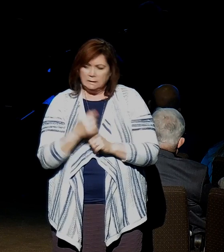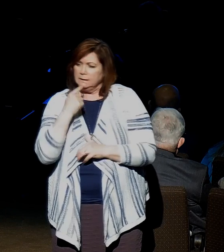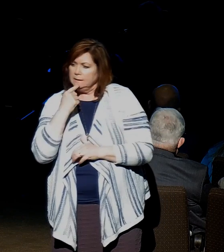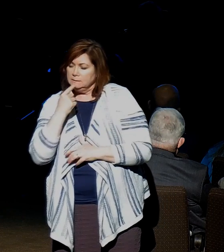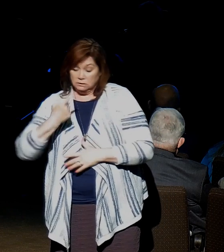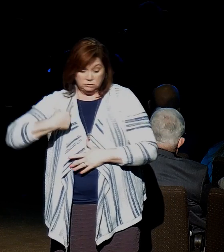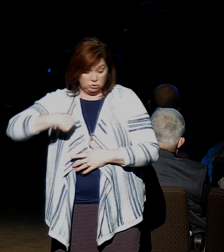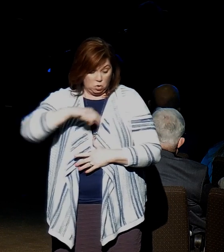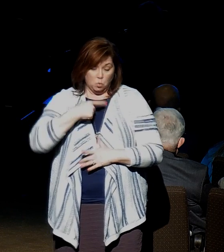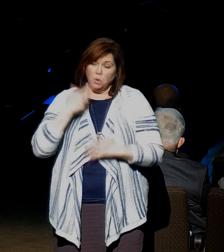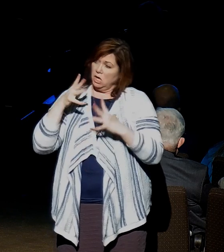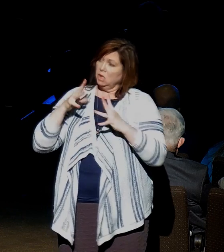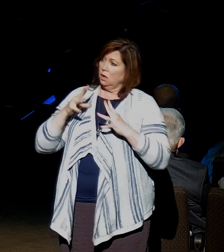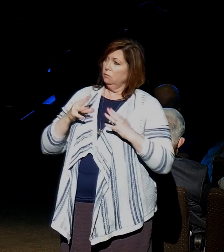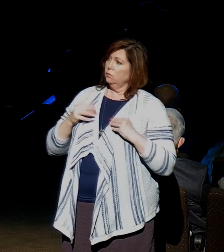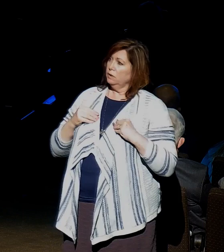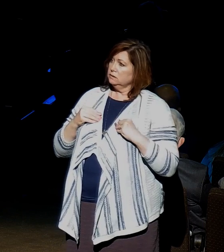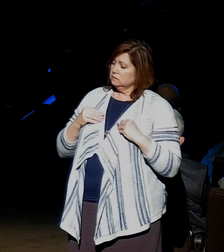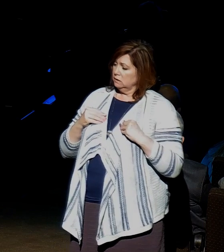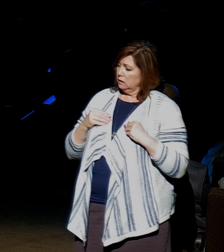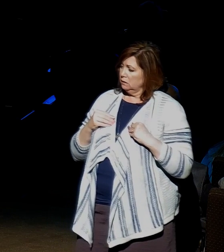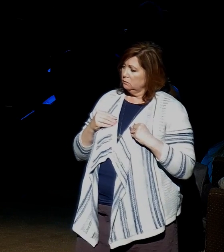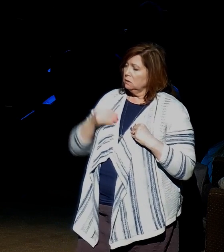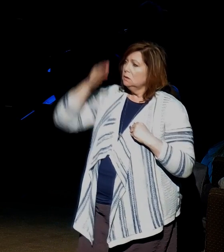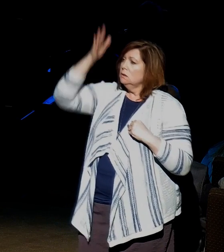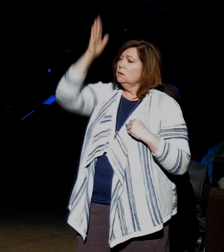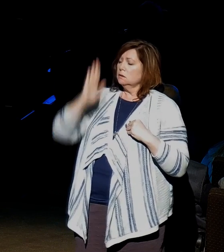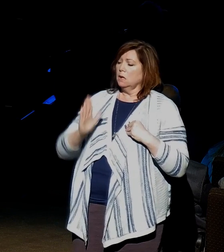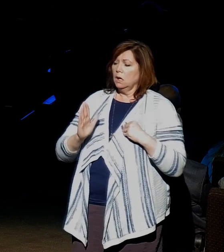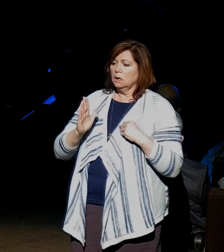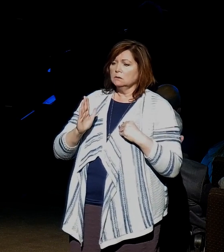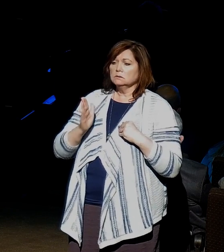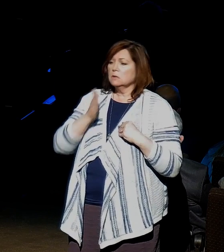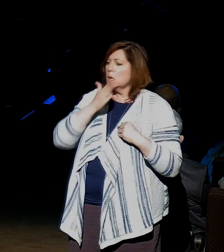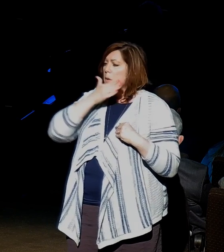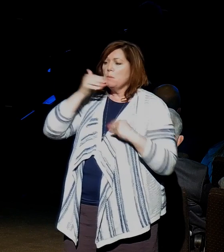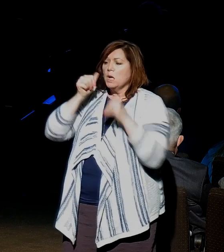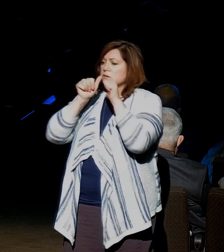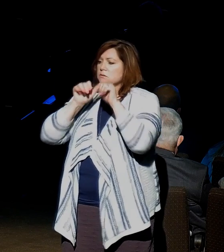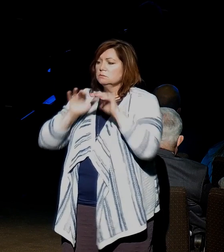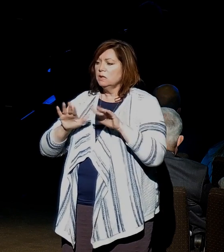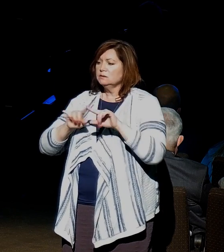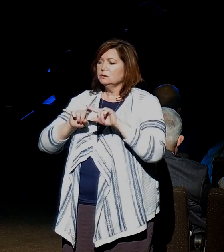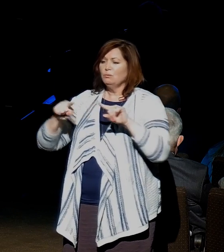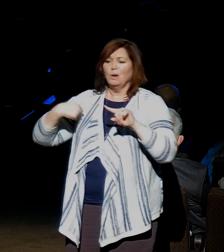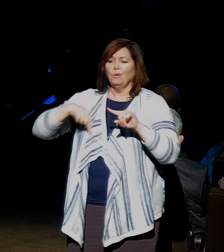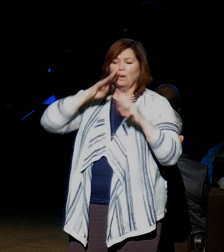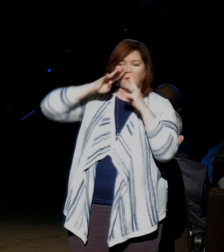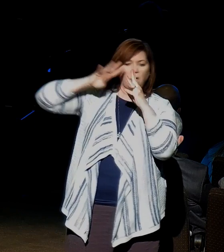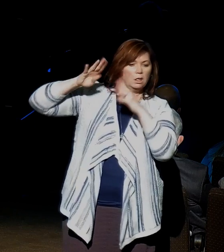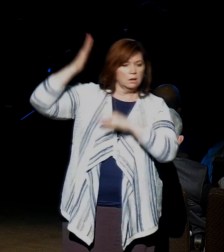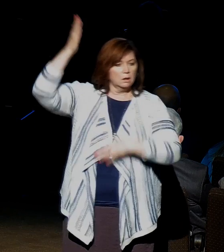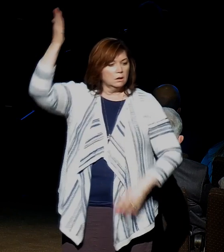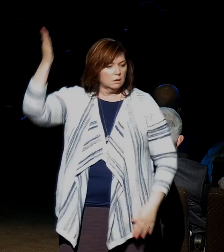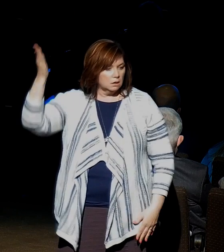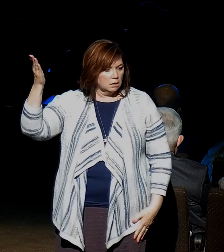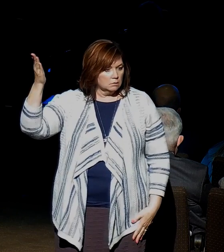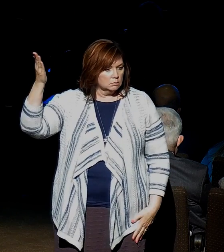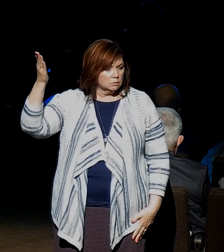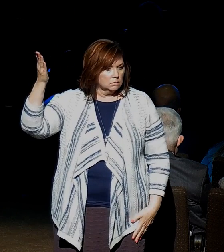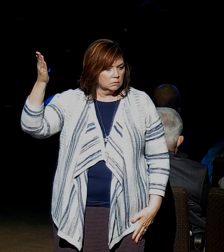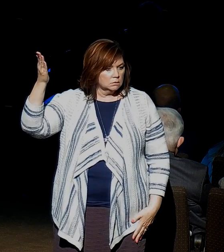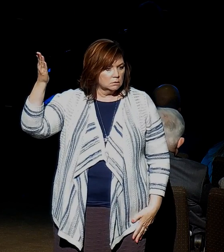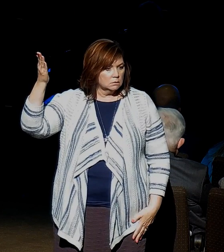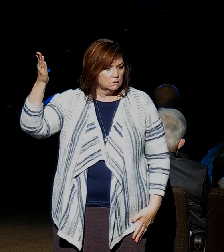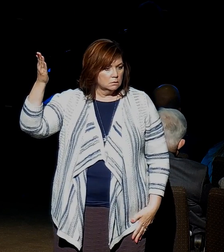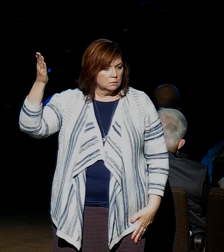the choicest bounties of heaven, but we have forgotten God. It behooves us then to humble